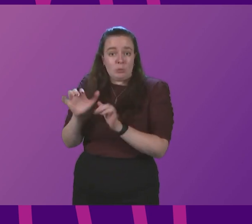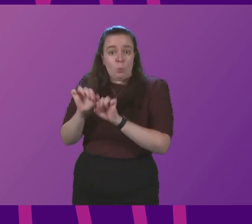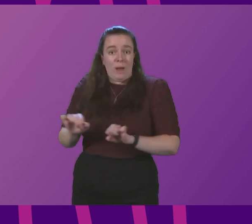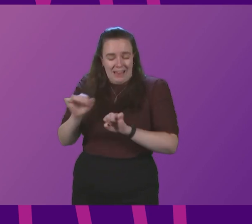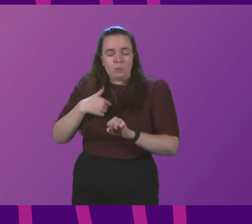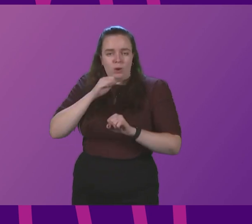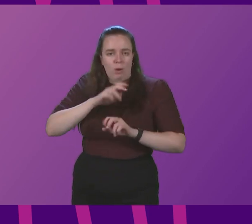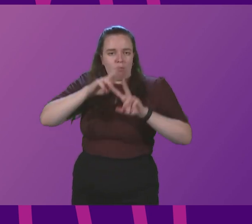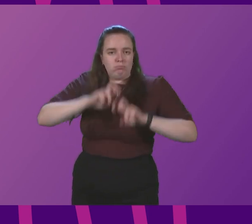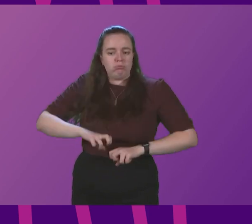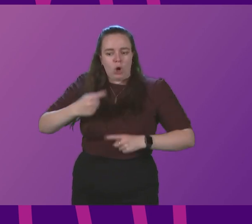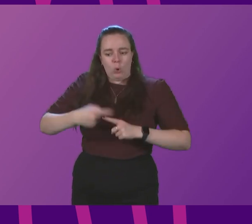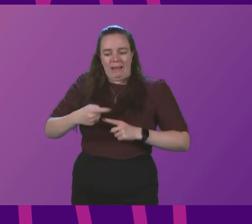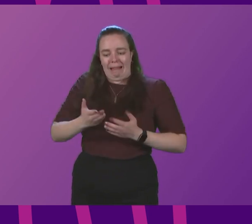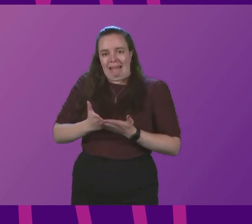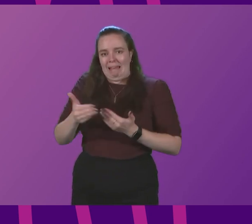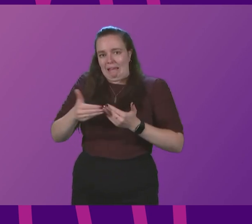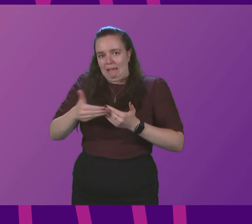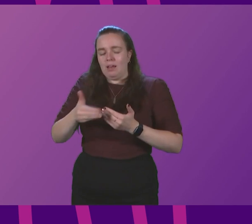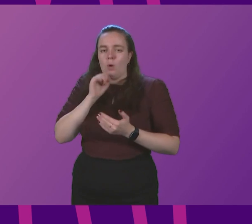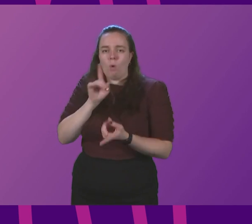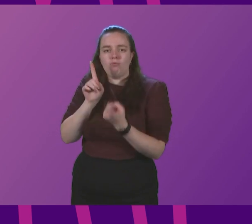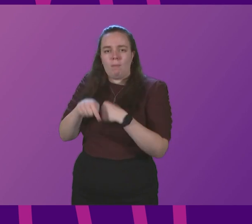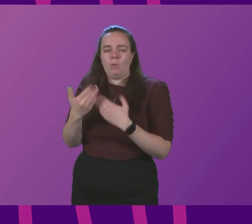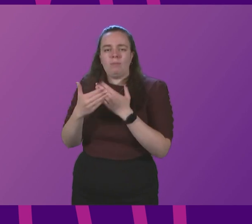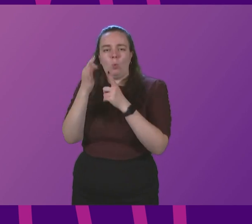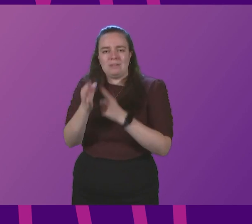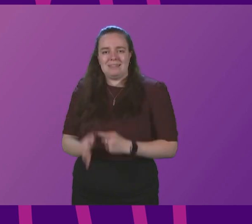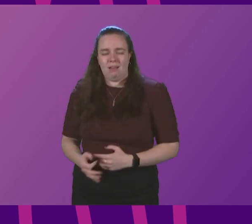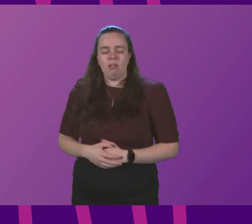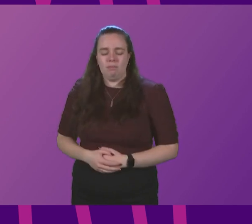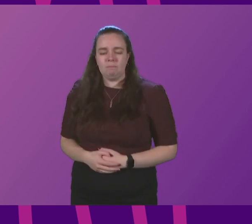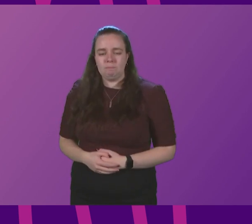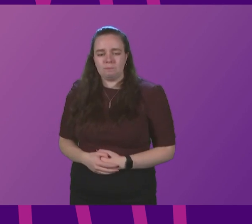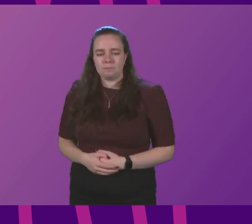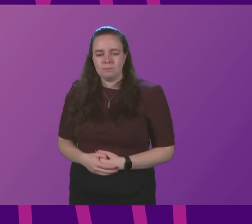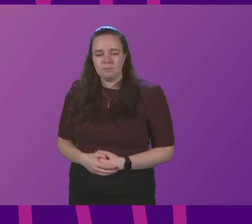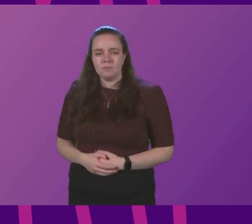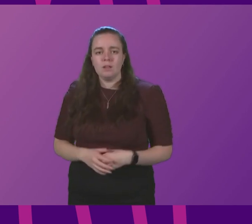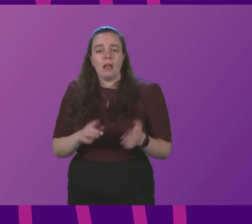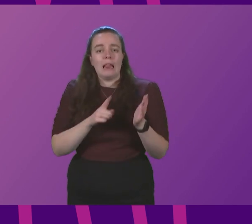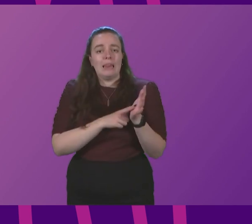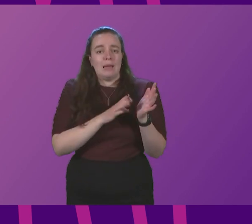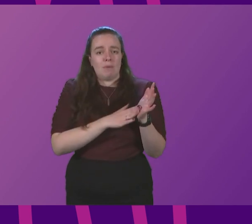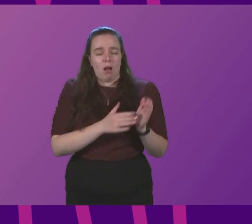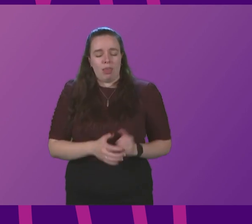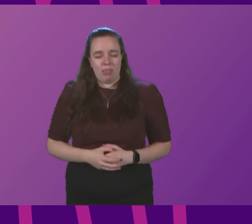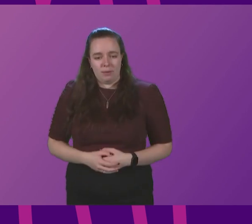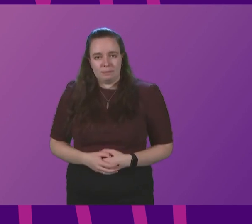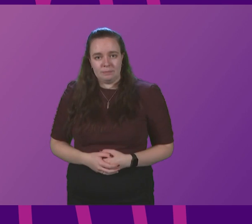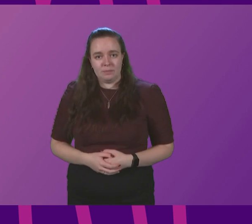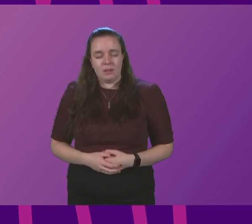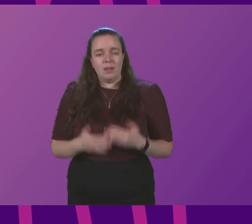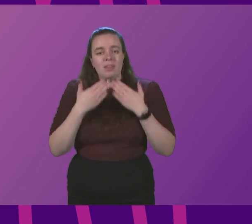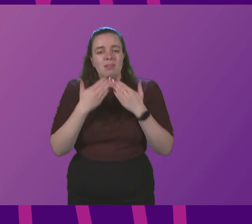we will look at that quickly over the next couple of days and come back to him with more detail afterwards. Liam McArthur. The